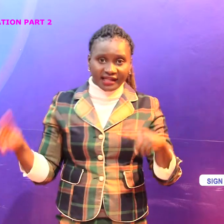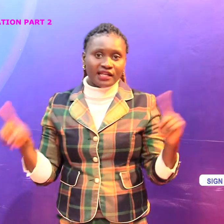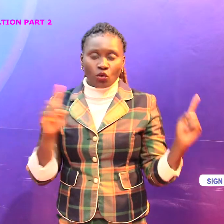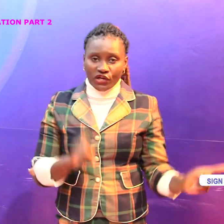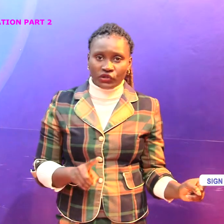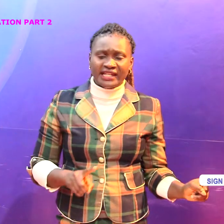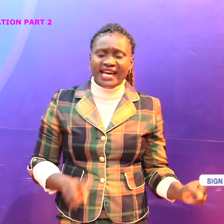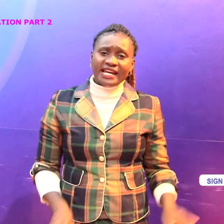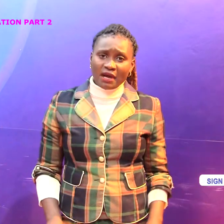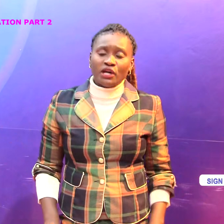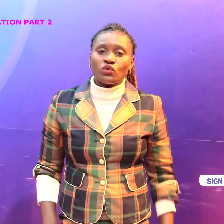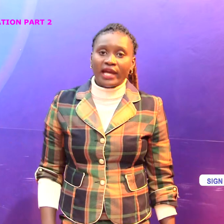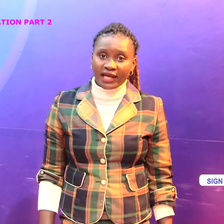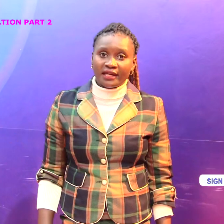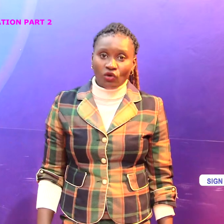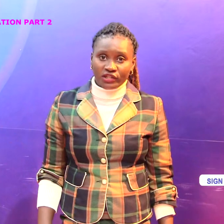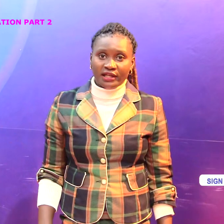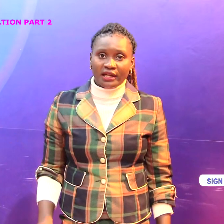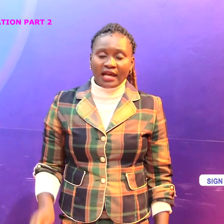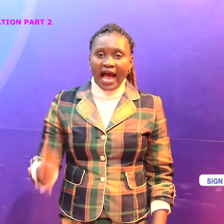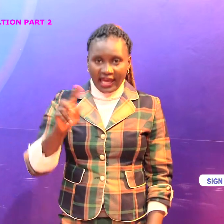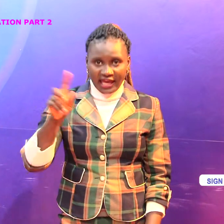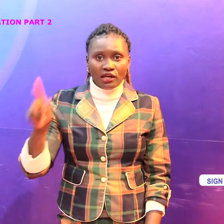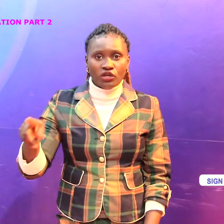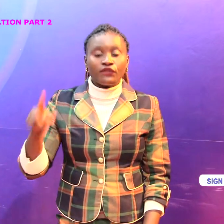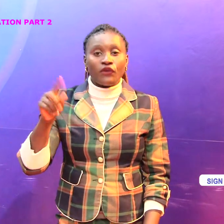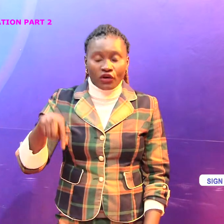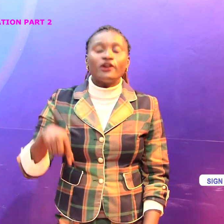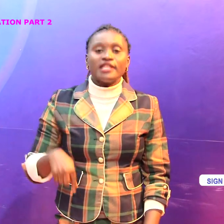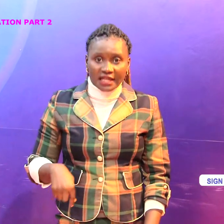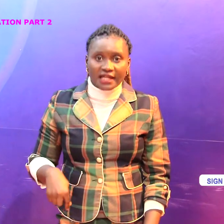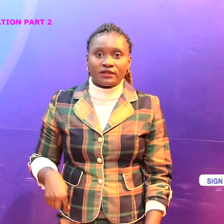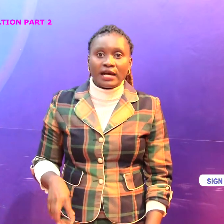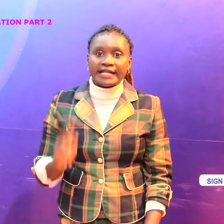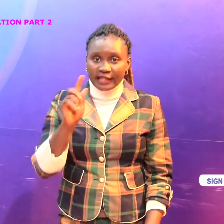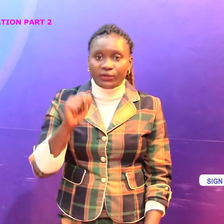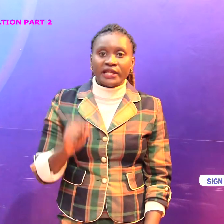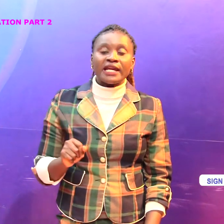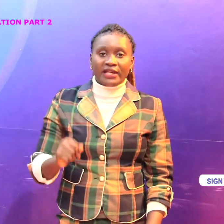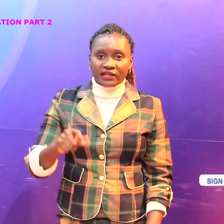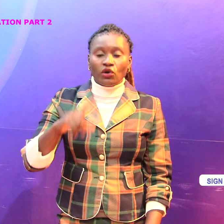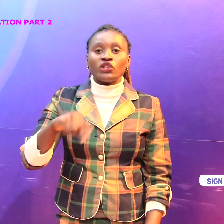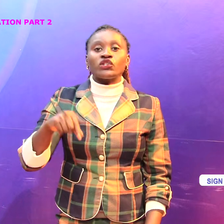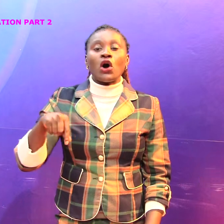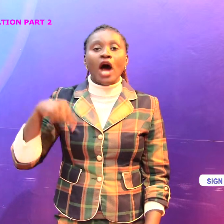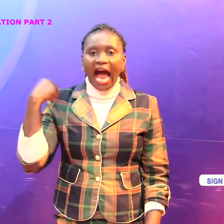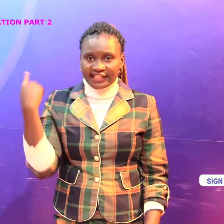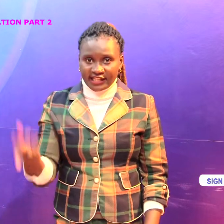answering the question, remember to head nod. A head nod for yes, you are accepting he is also a